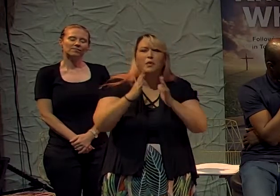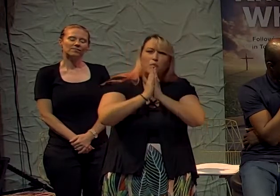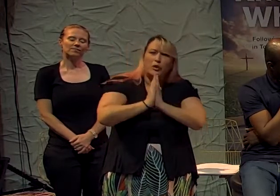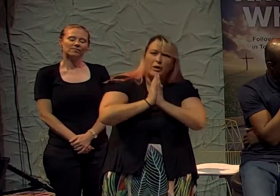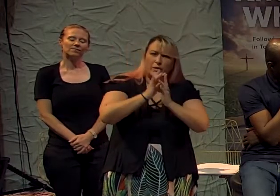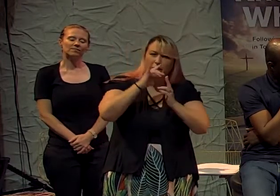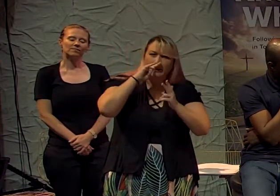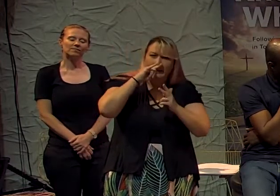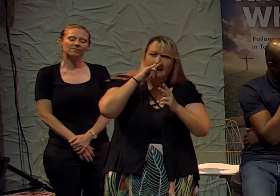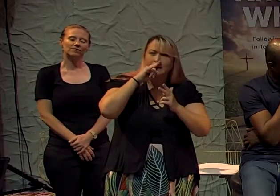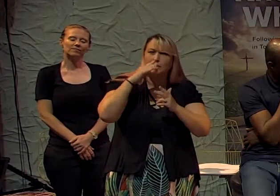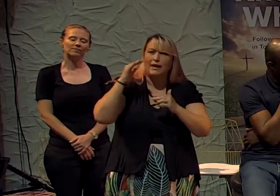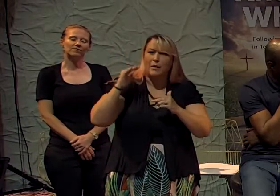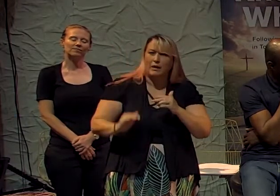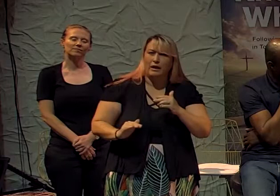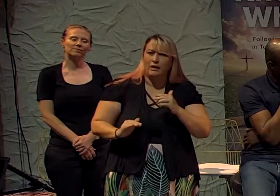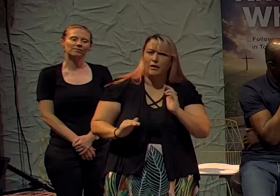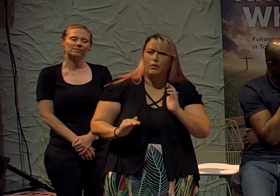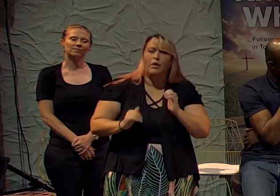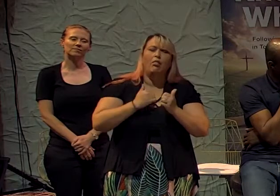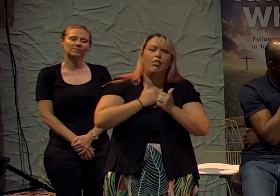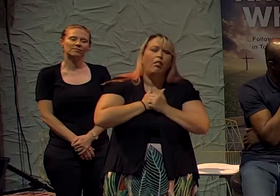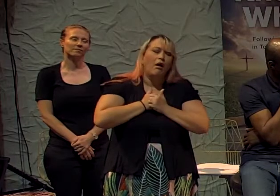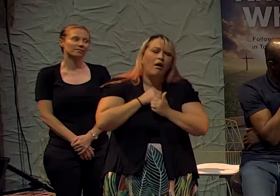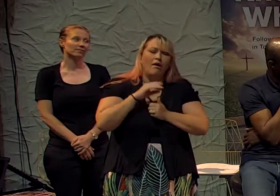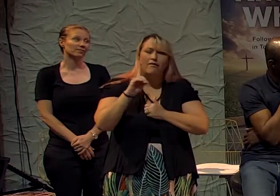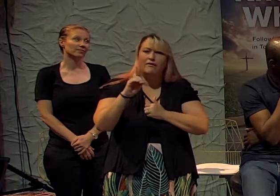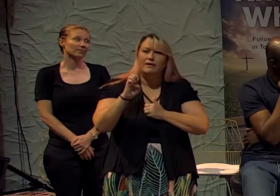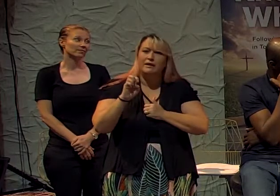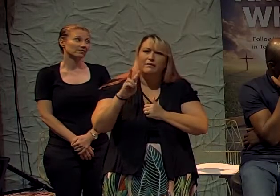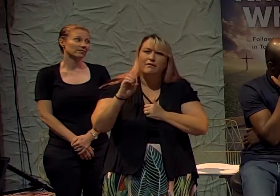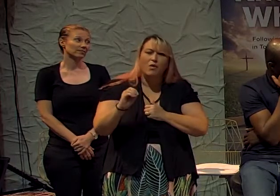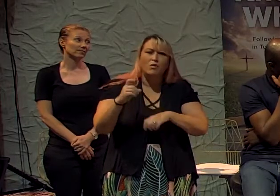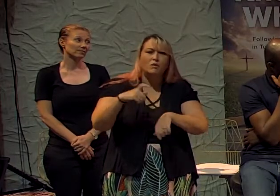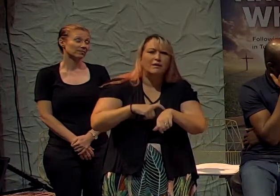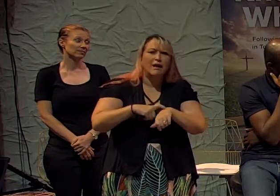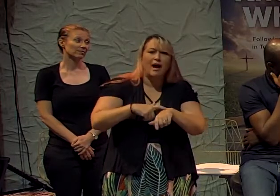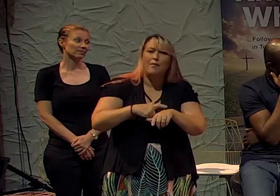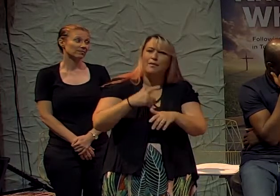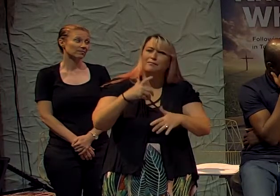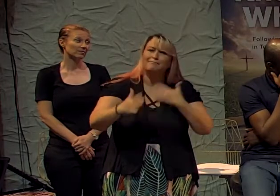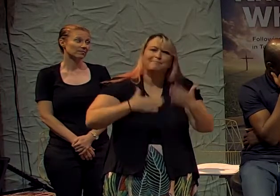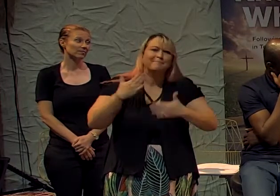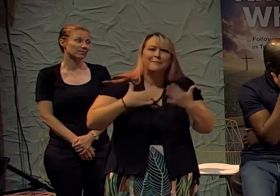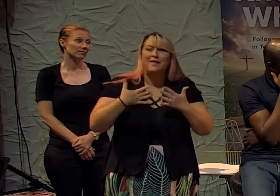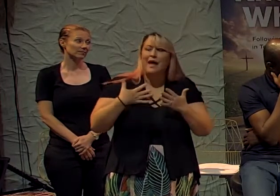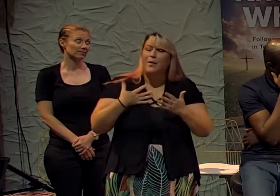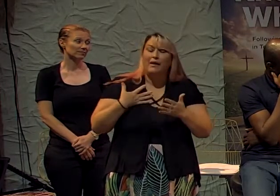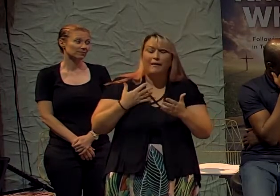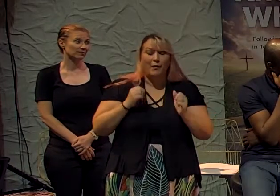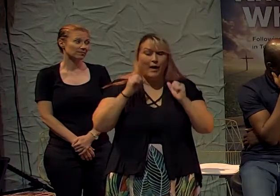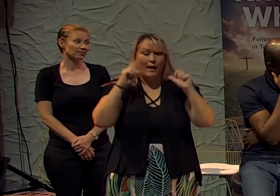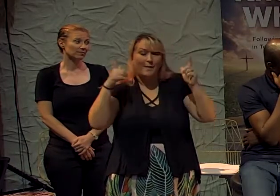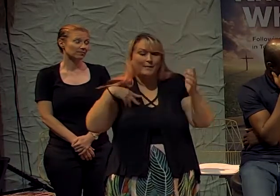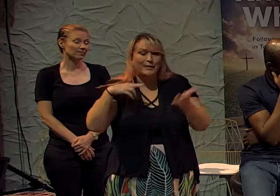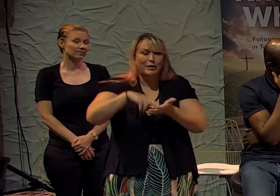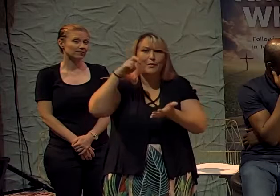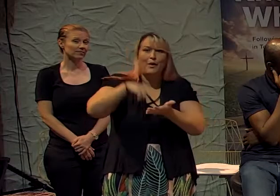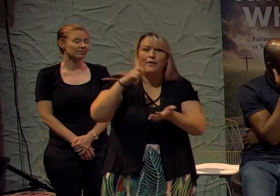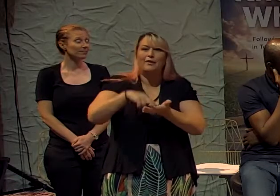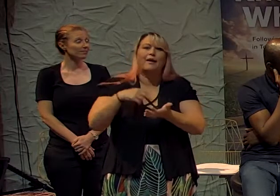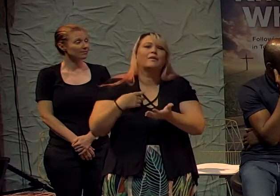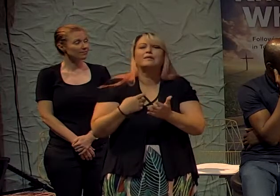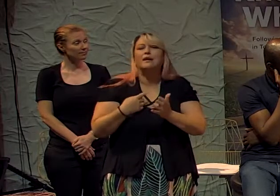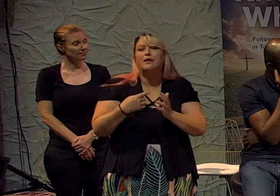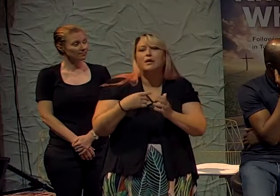were little. We loved devotional time. We made it a blast. I mean, they would get up and jump around, and I always say this story, but we